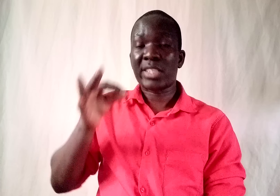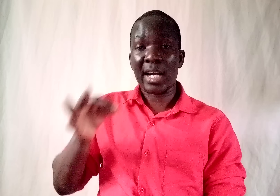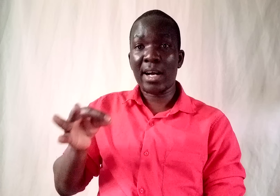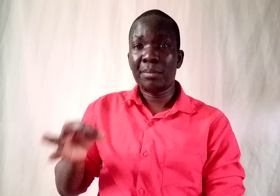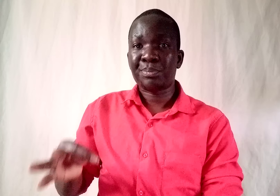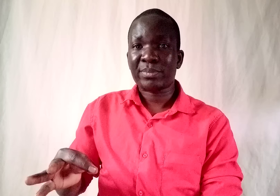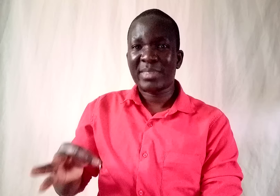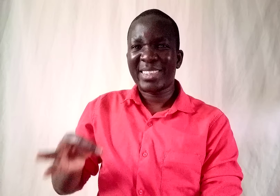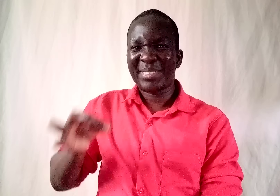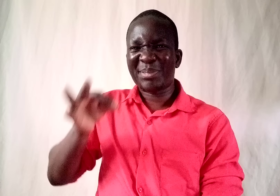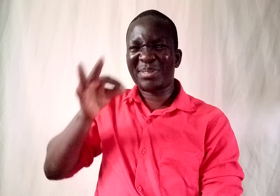Chang'aa.